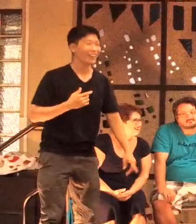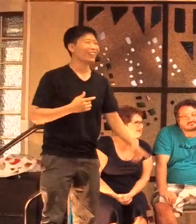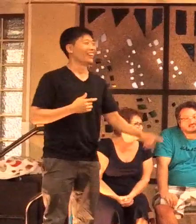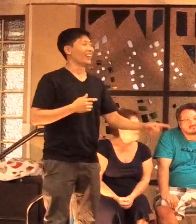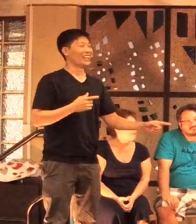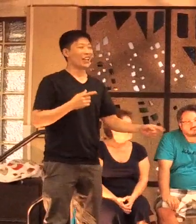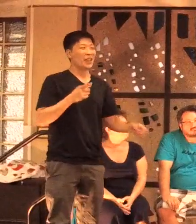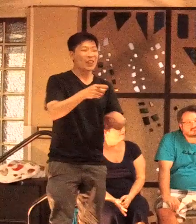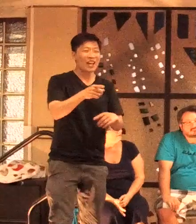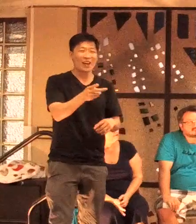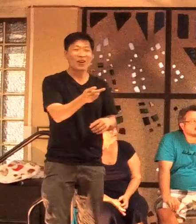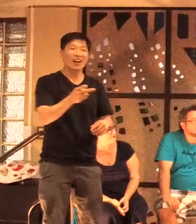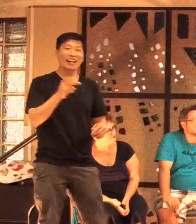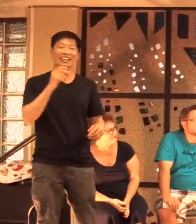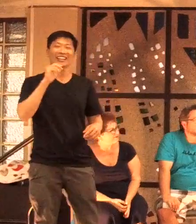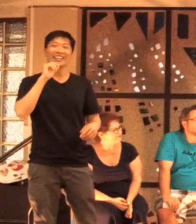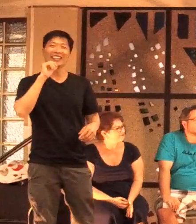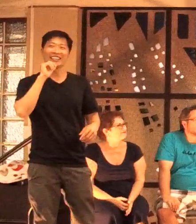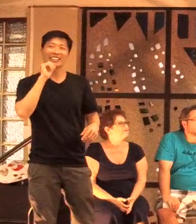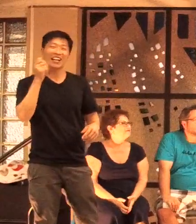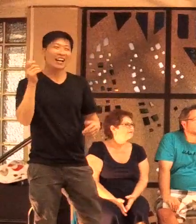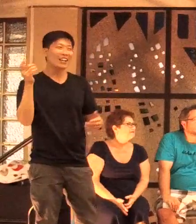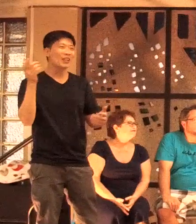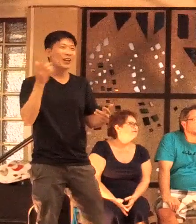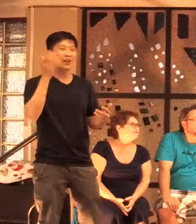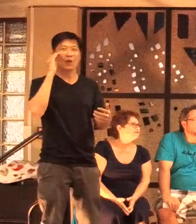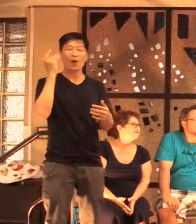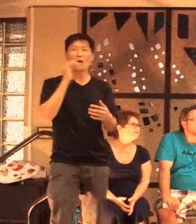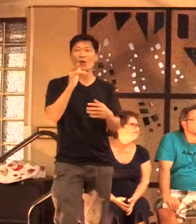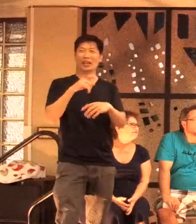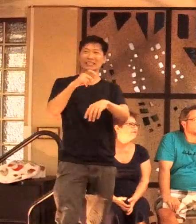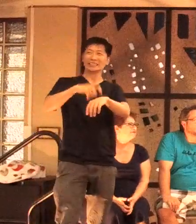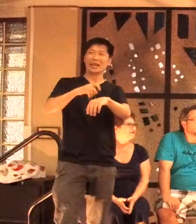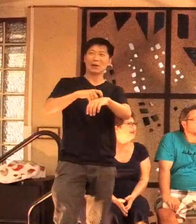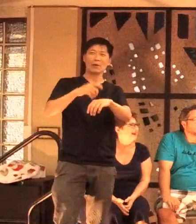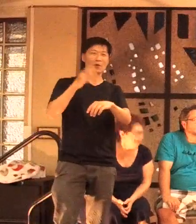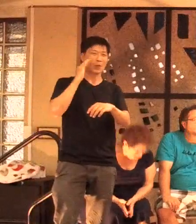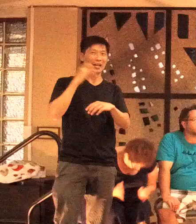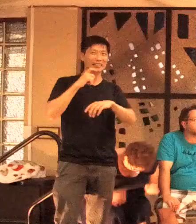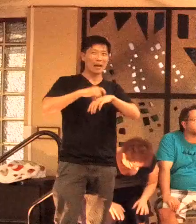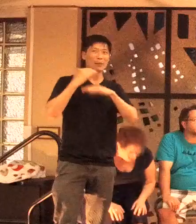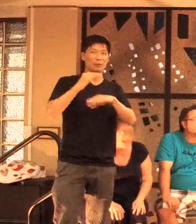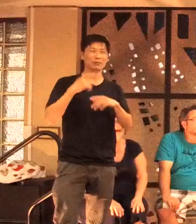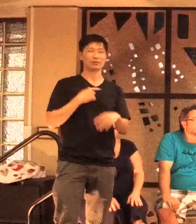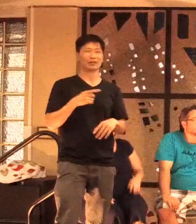They don't really clean the house during nighttime. They know when their time limits are.